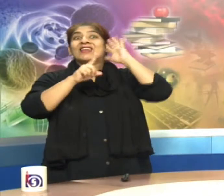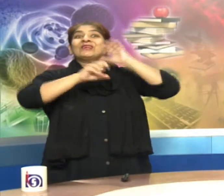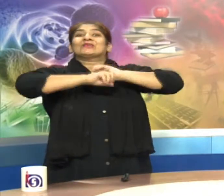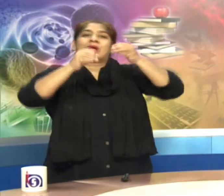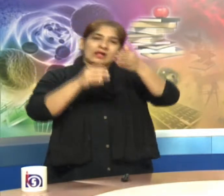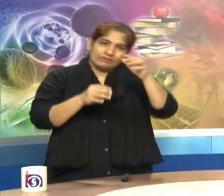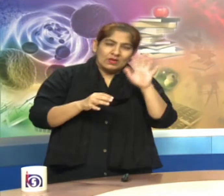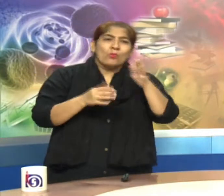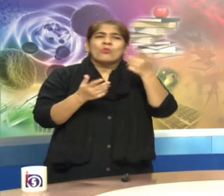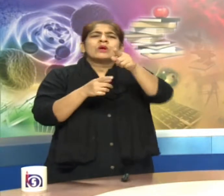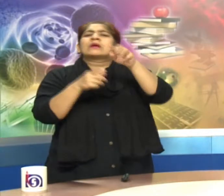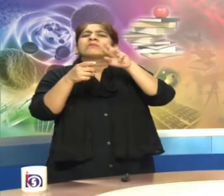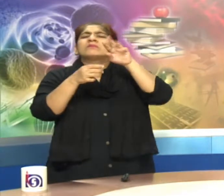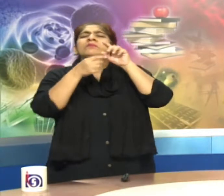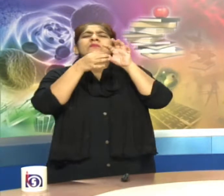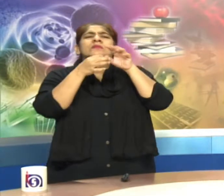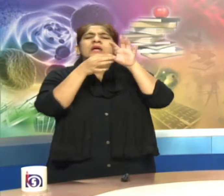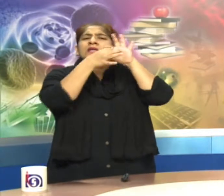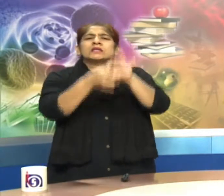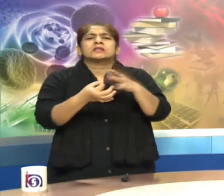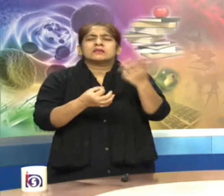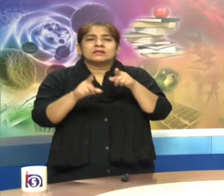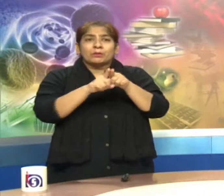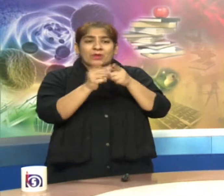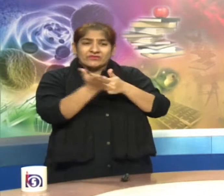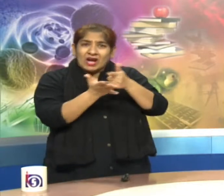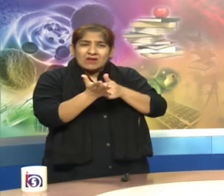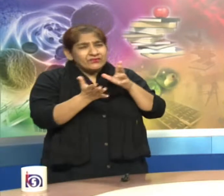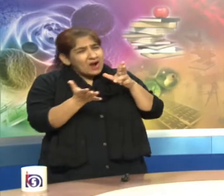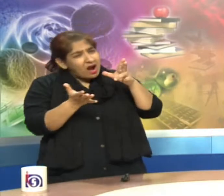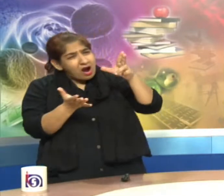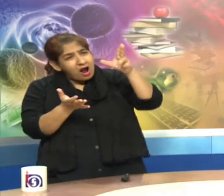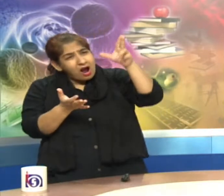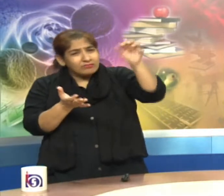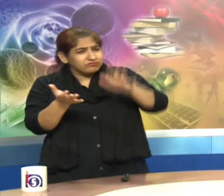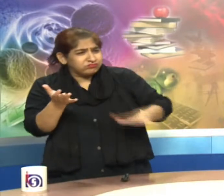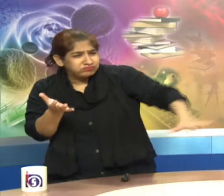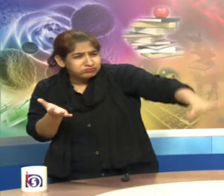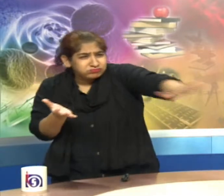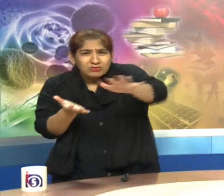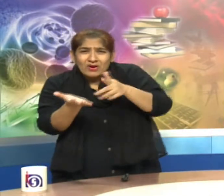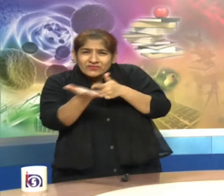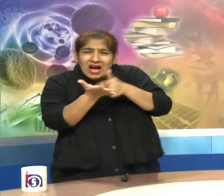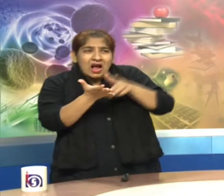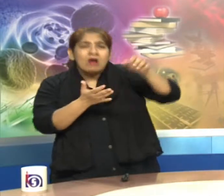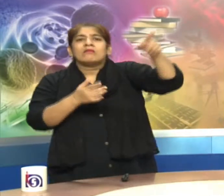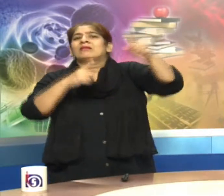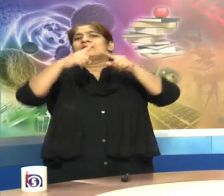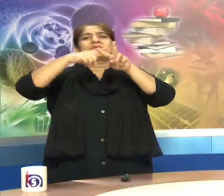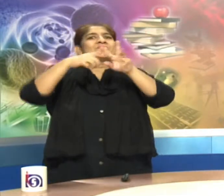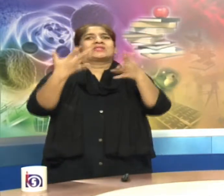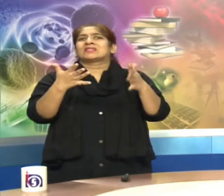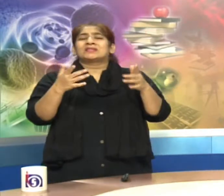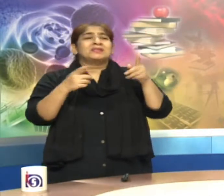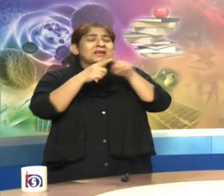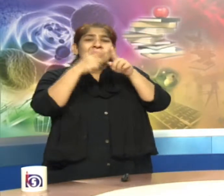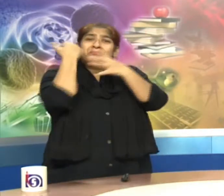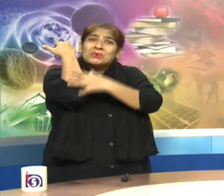information about advertisements, advertising through radio also. In the far off places like villages, we don't